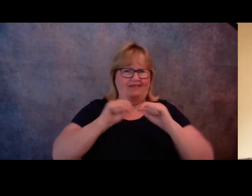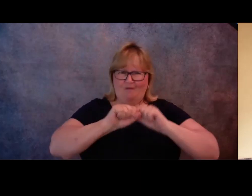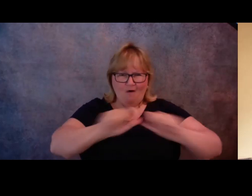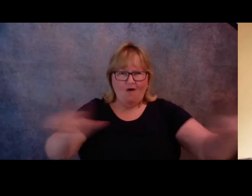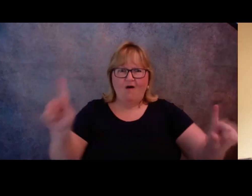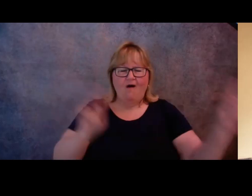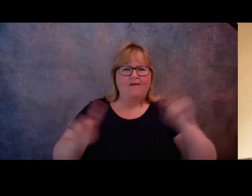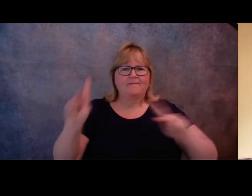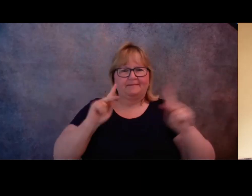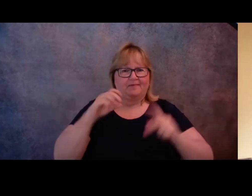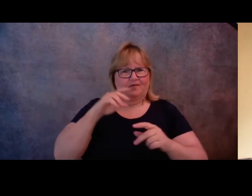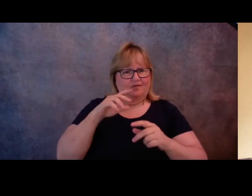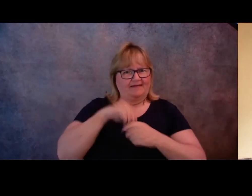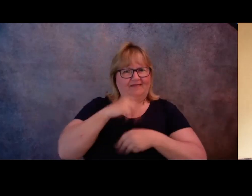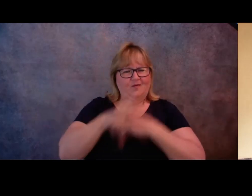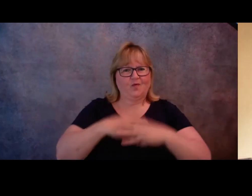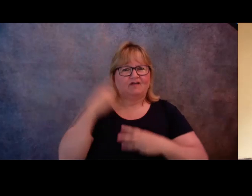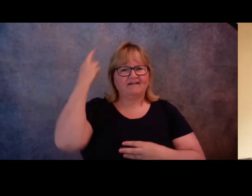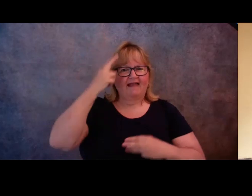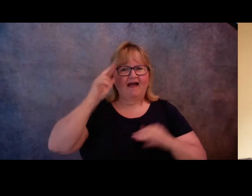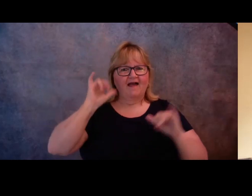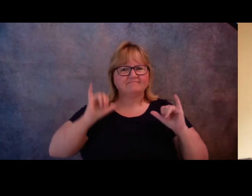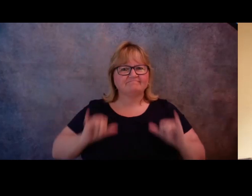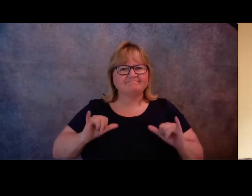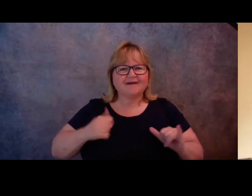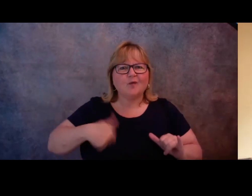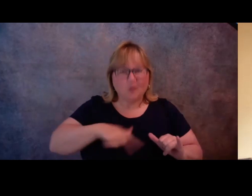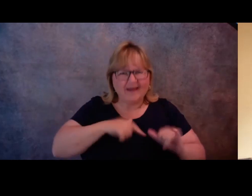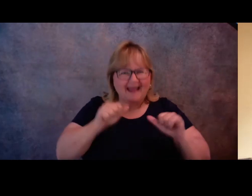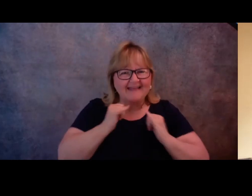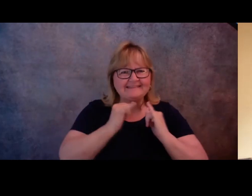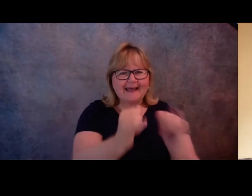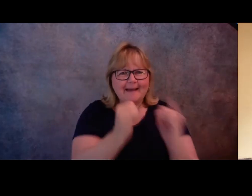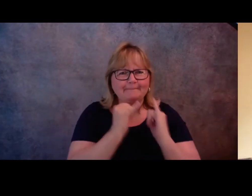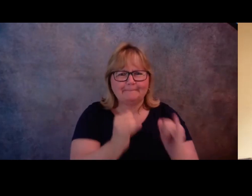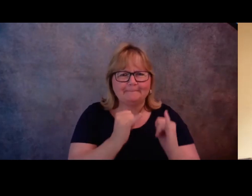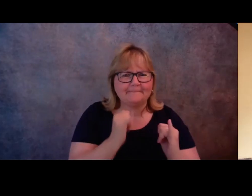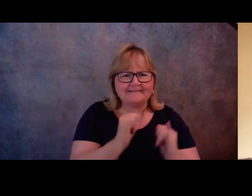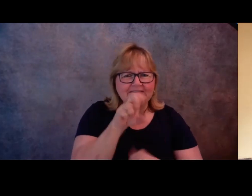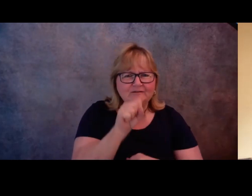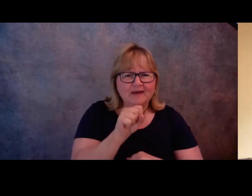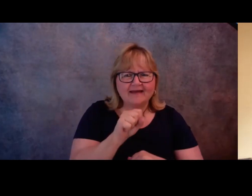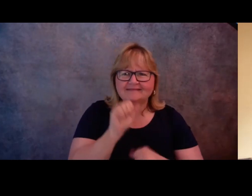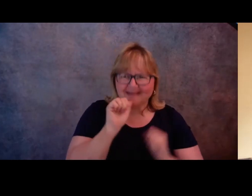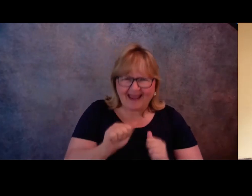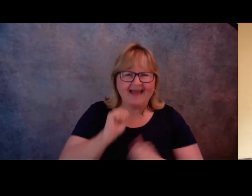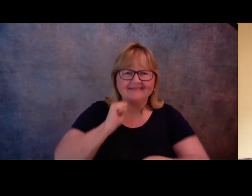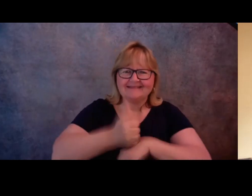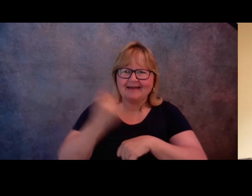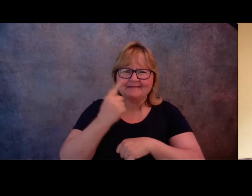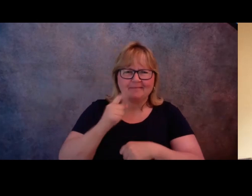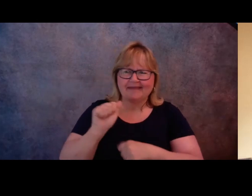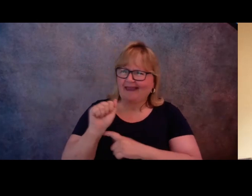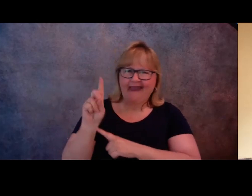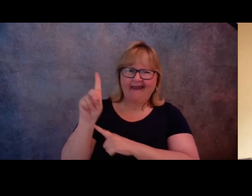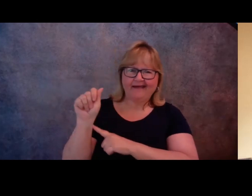could do something similar in Europe, in Africa, in the whole world. And you should take some pride